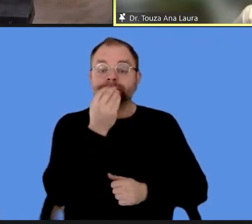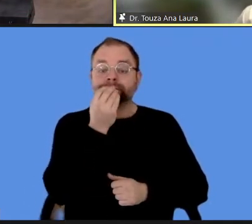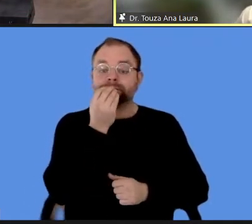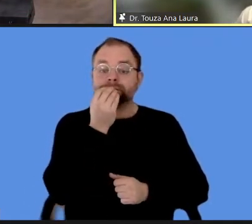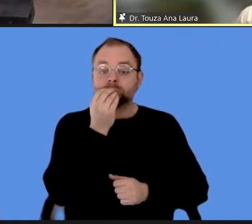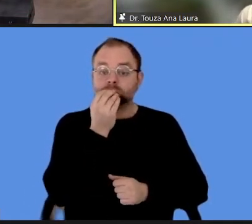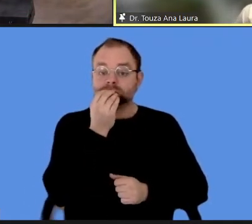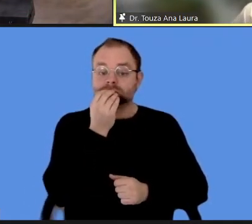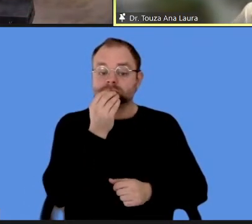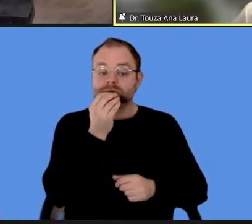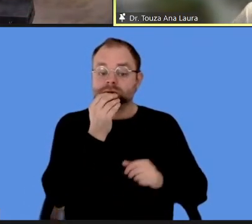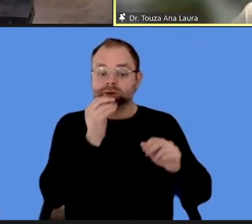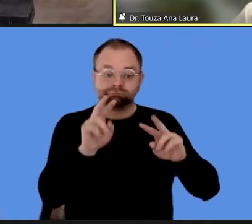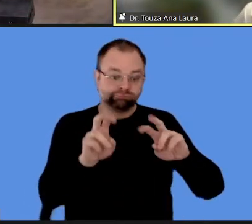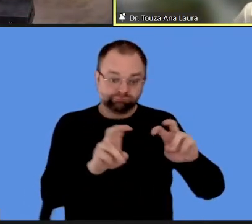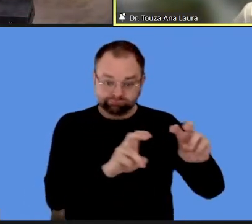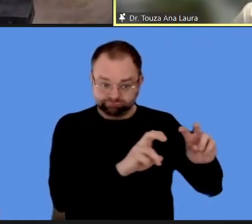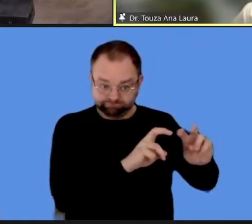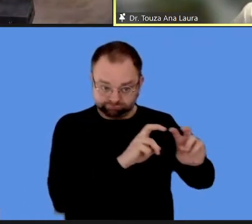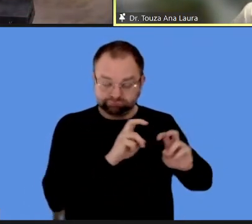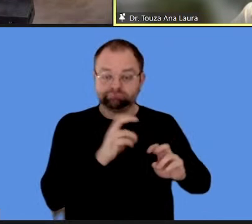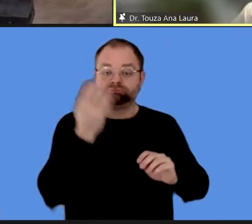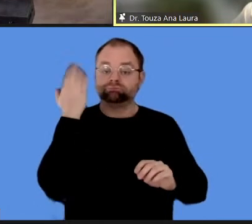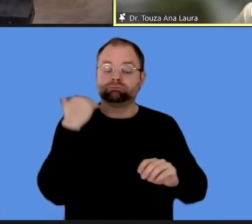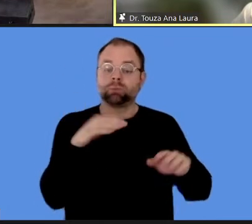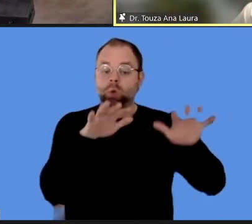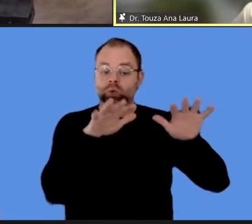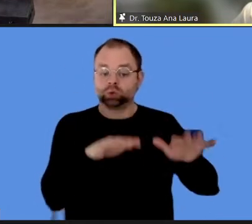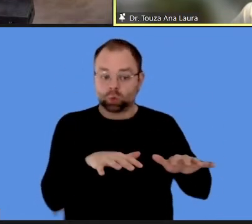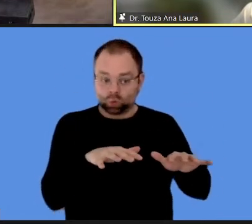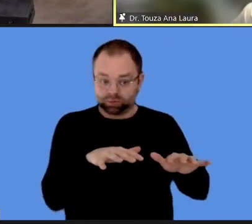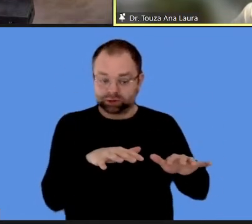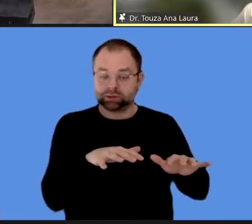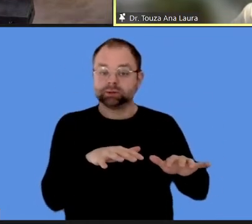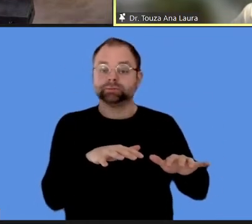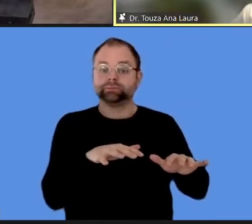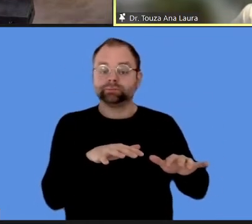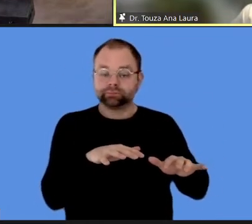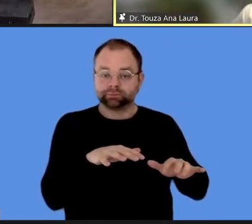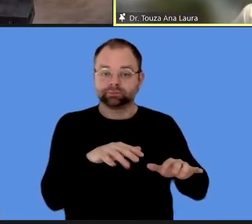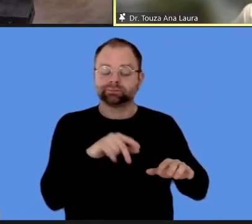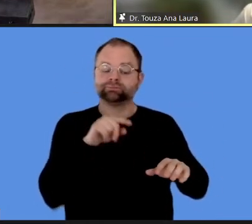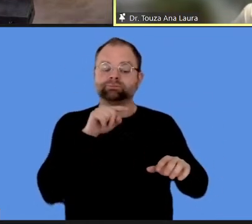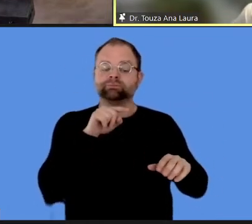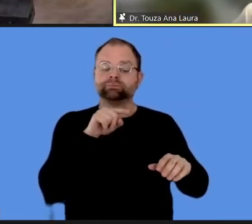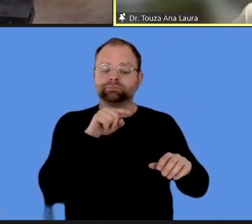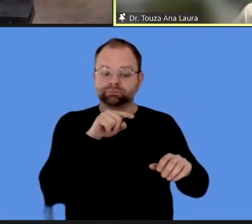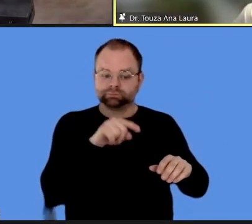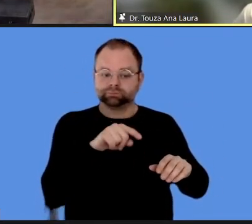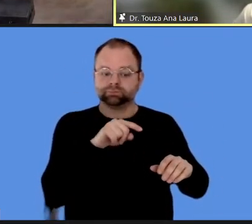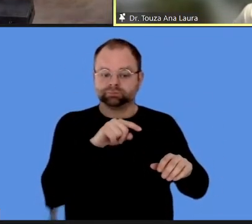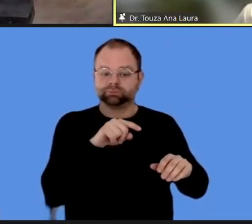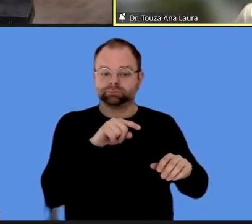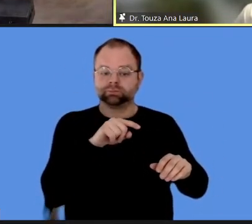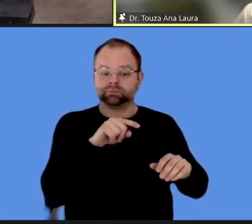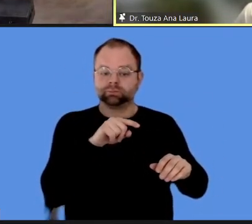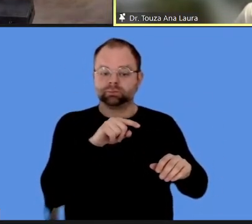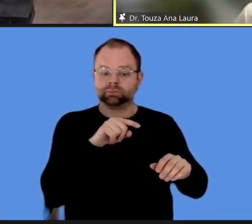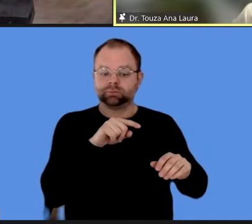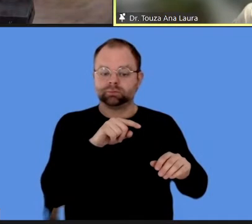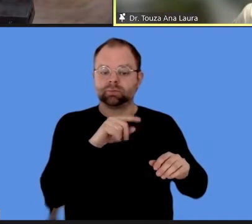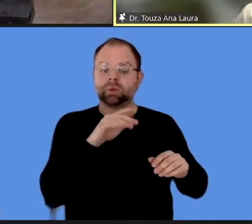less strict. So we went to the field, to 9 out of 10